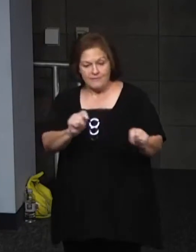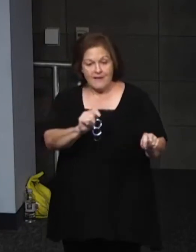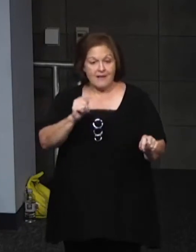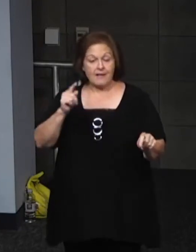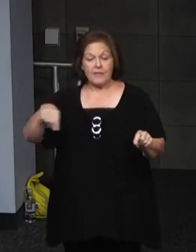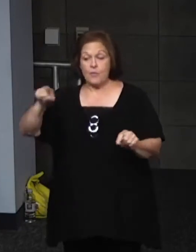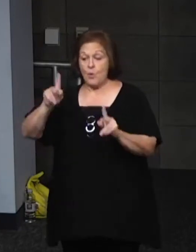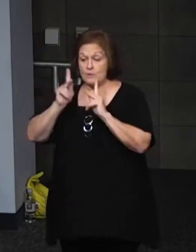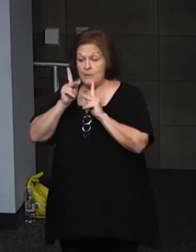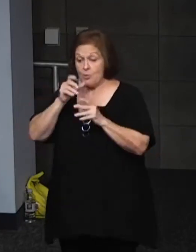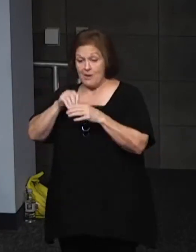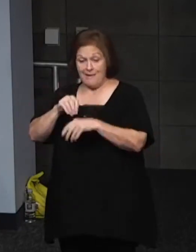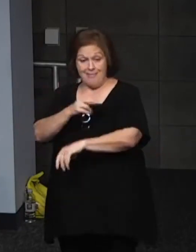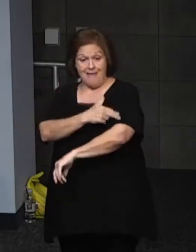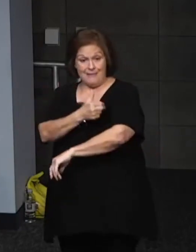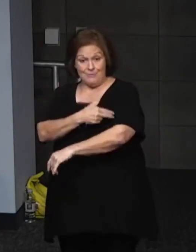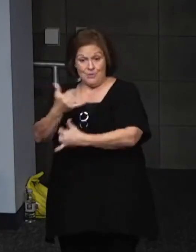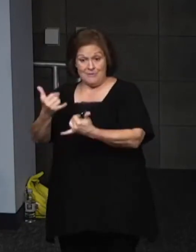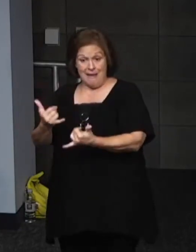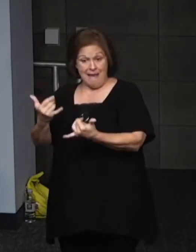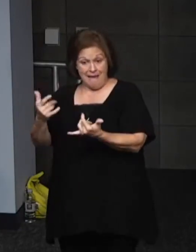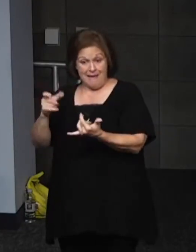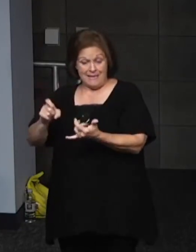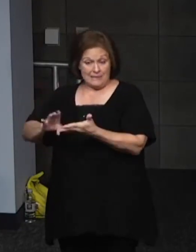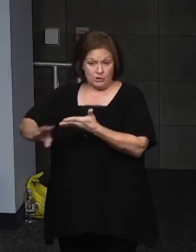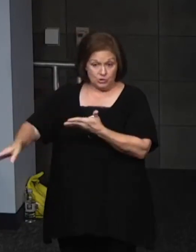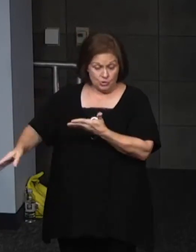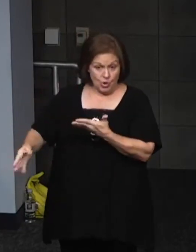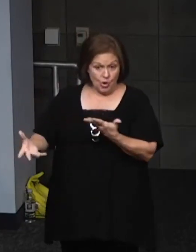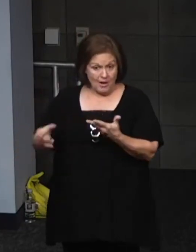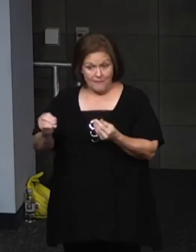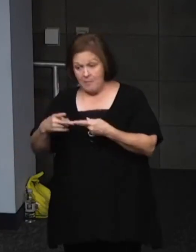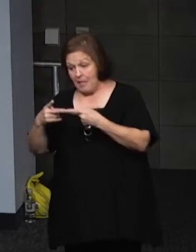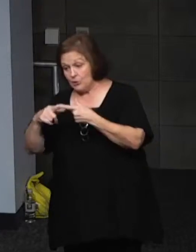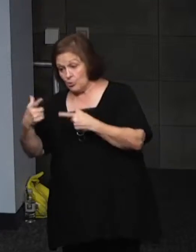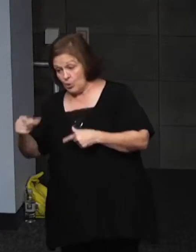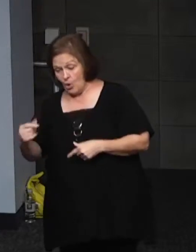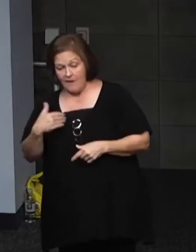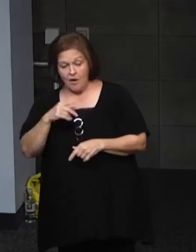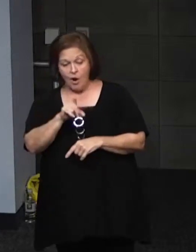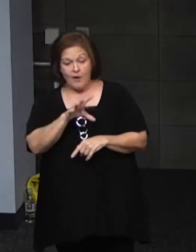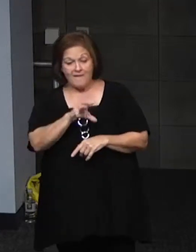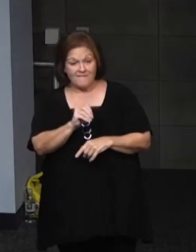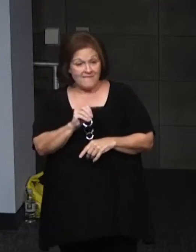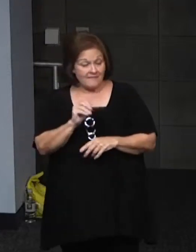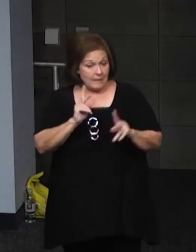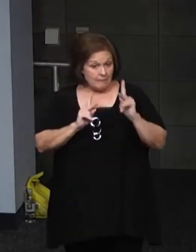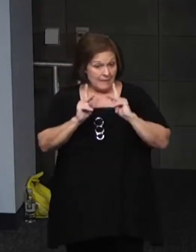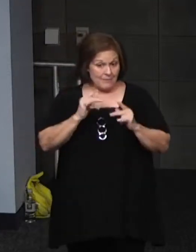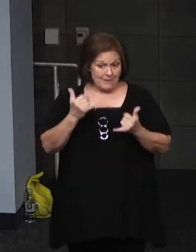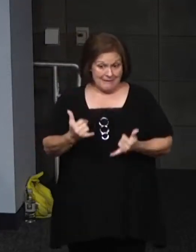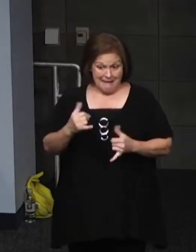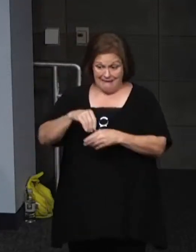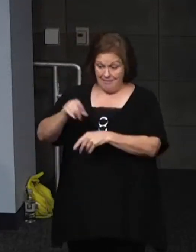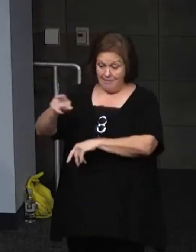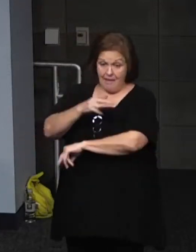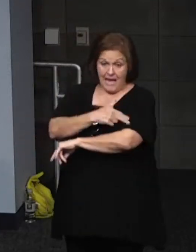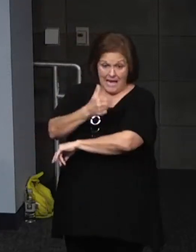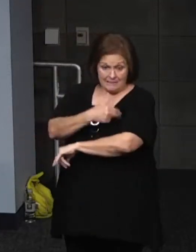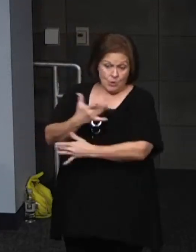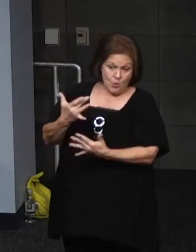with nowhere to go. So we know that we had over 150 people sitting in local hospitals ready to